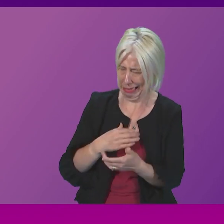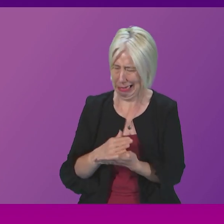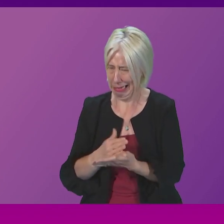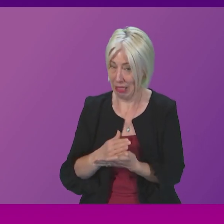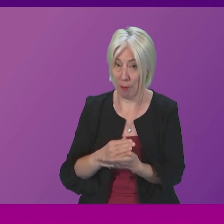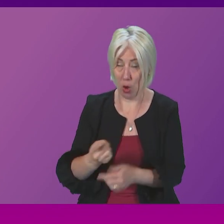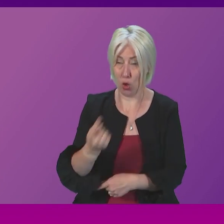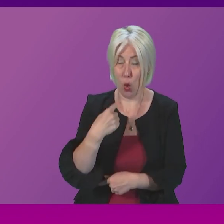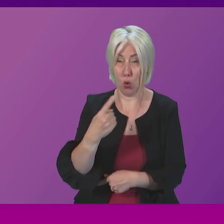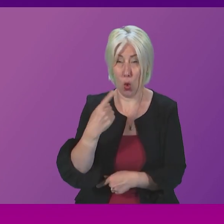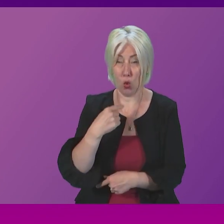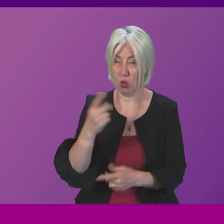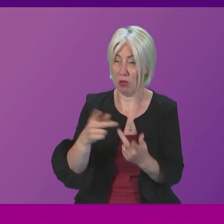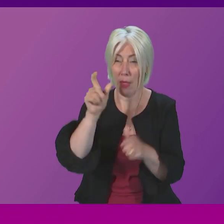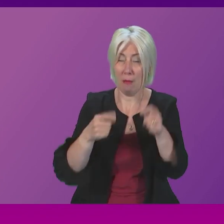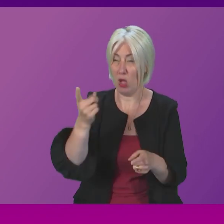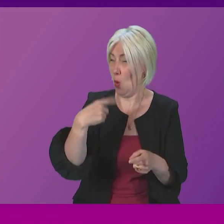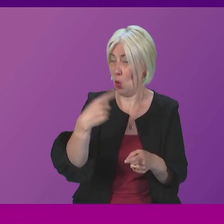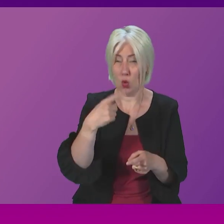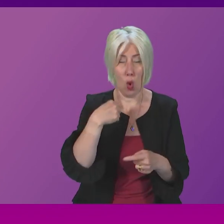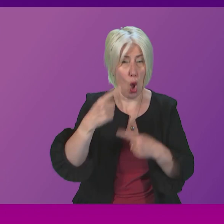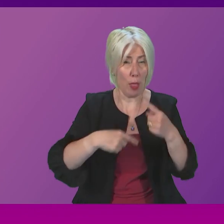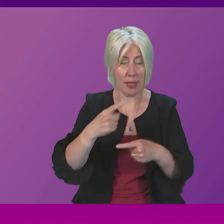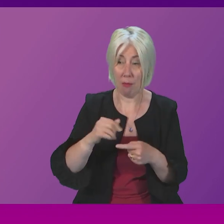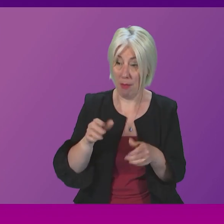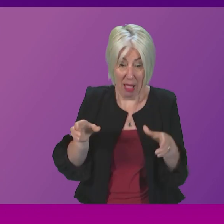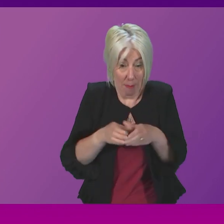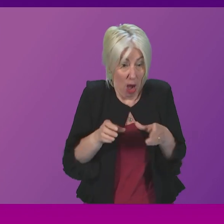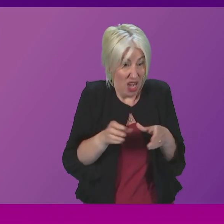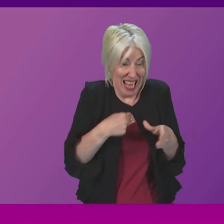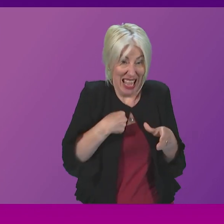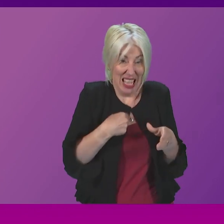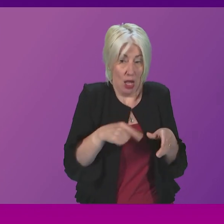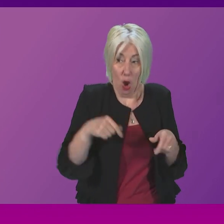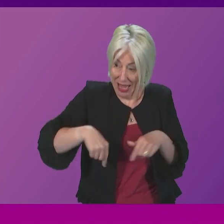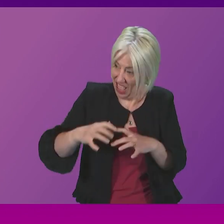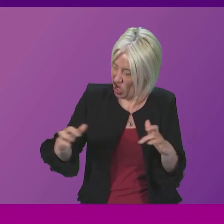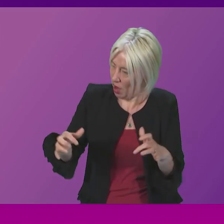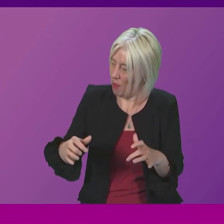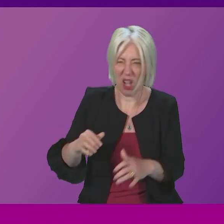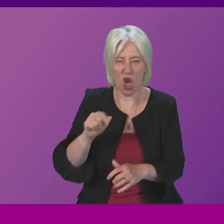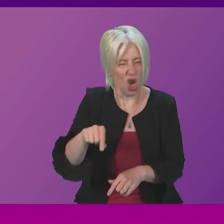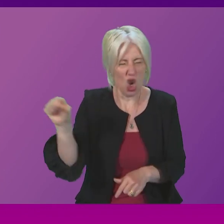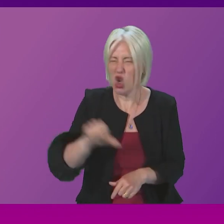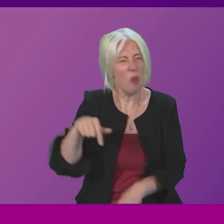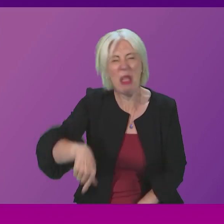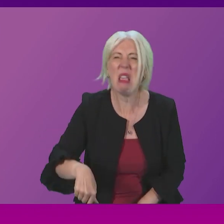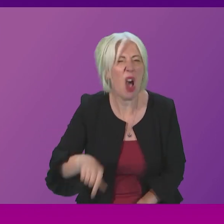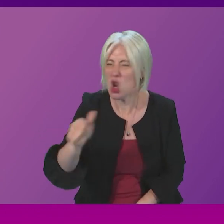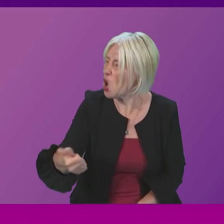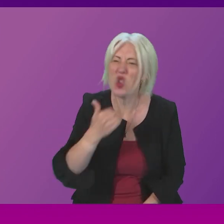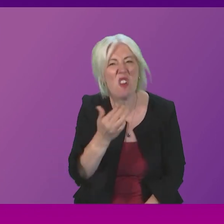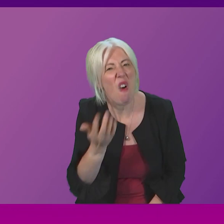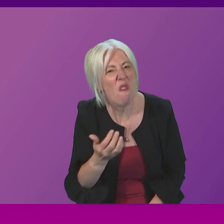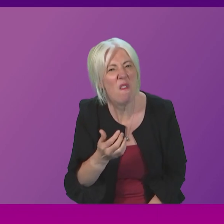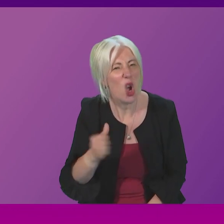told repeatedly from other people, sometimes people in our own party, sometimes people in this chamber, that we shouldn't be here, that we're not good enough, that we